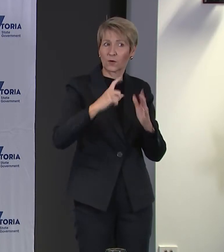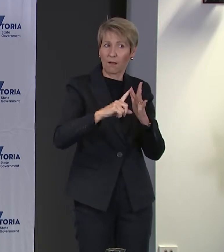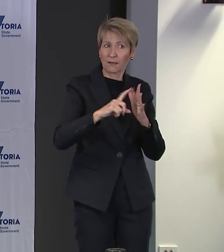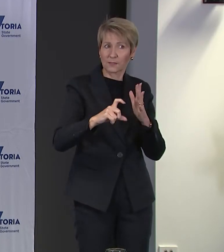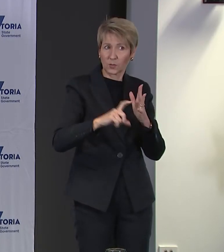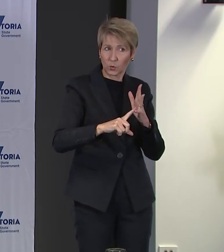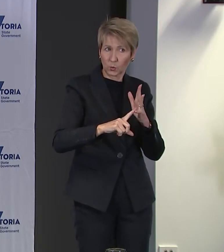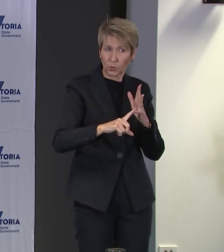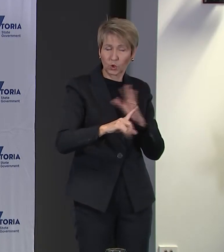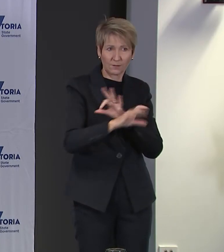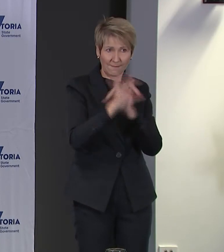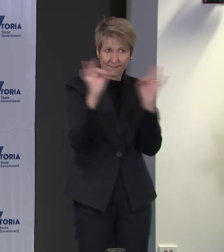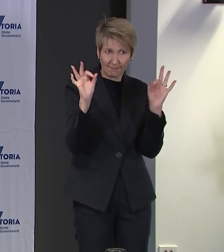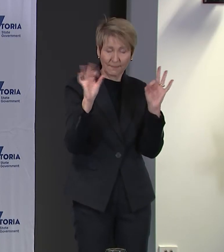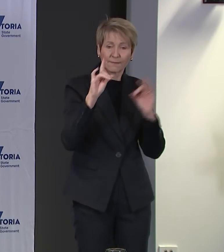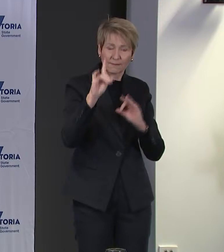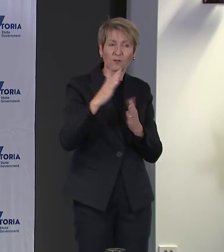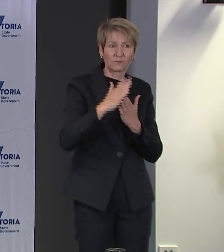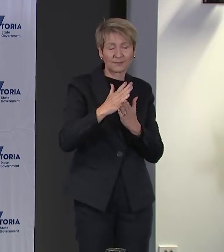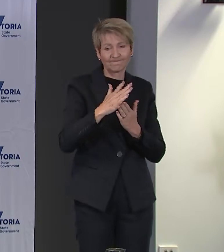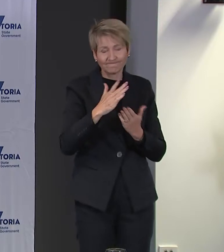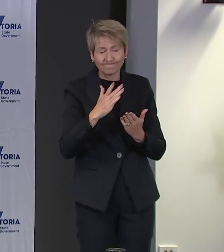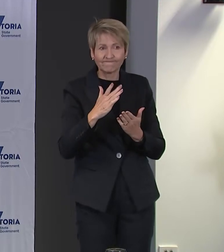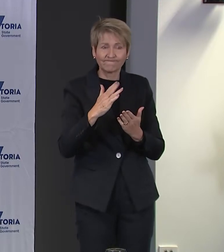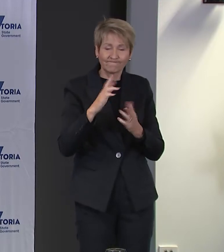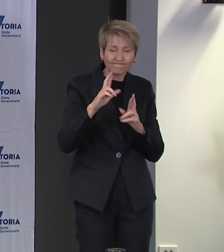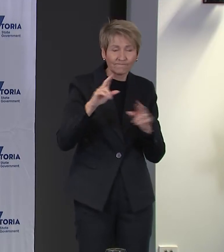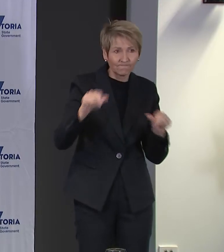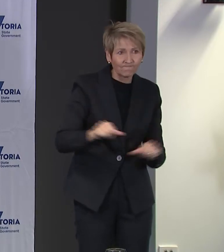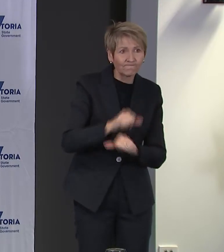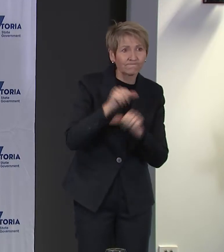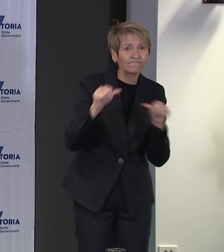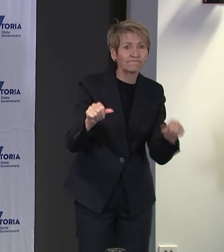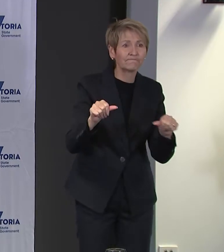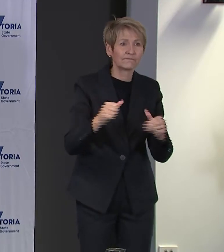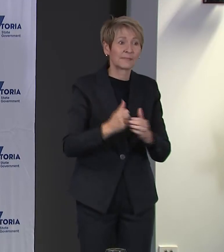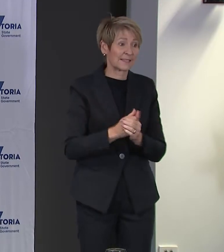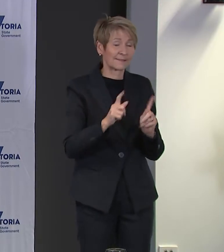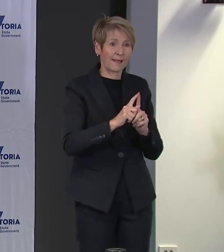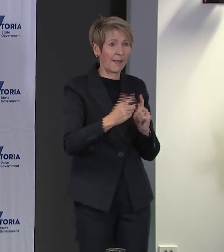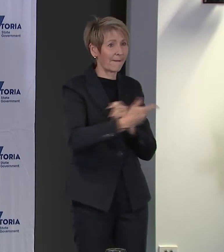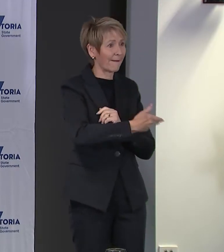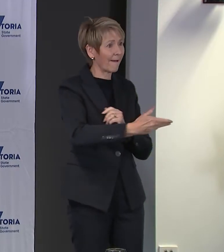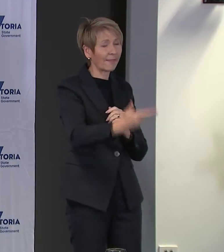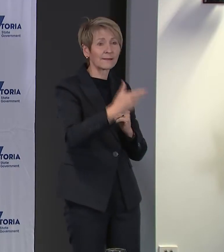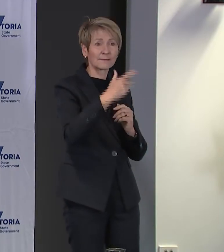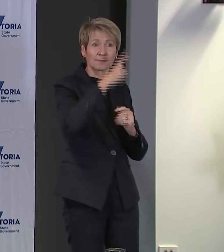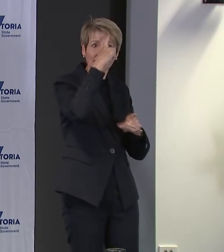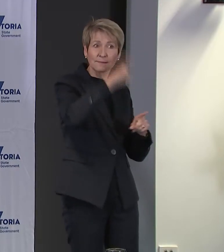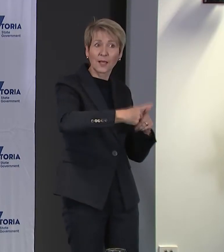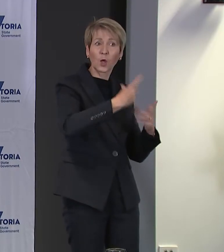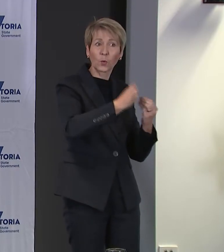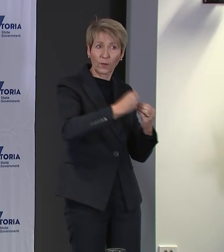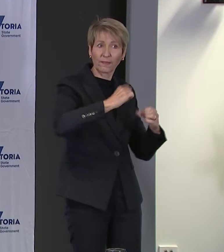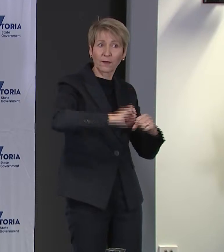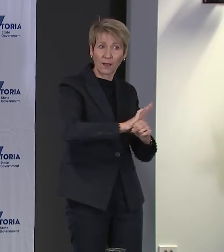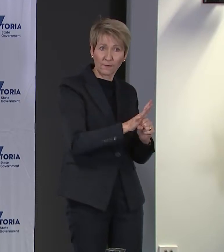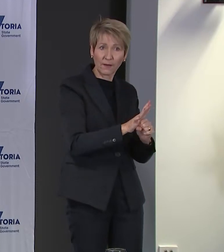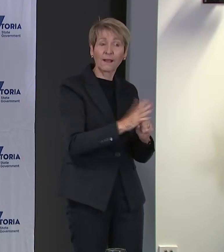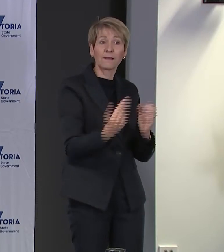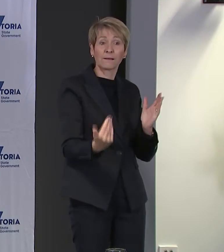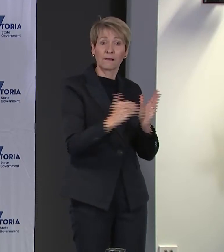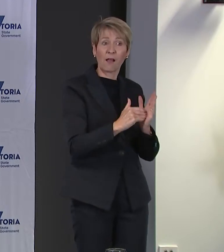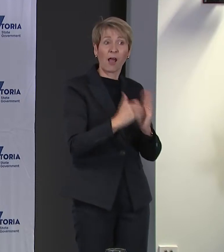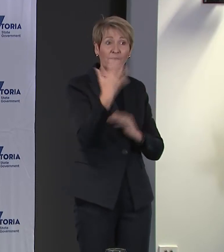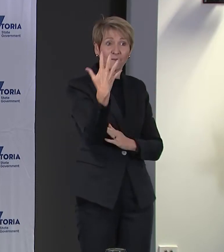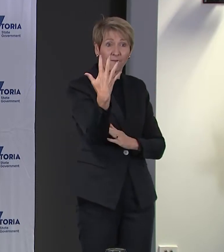them all the best with their recovery, as we do with everybody else who is currently dealing with COVID. We have 5 new cases